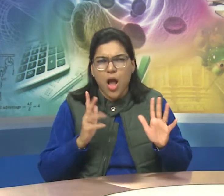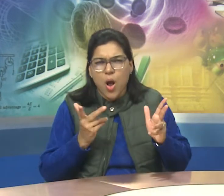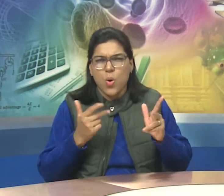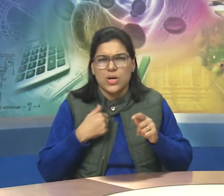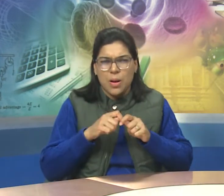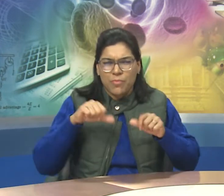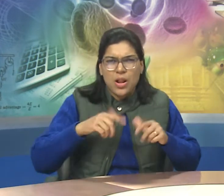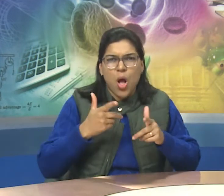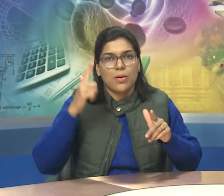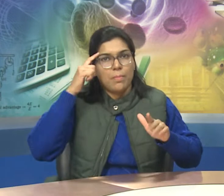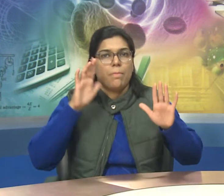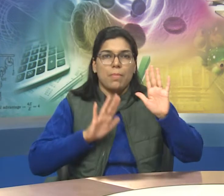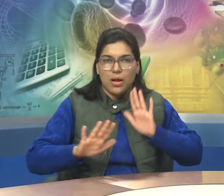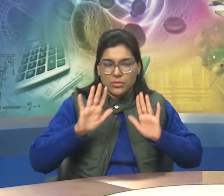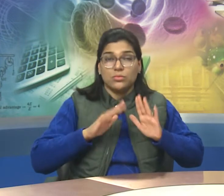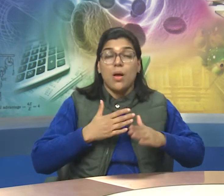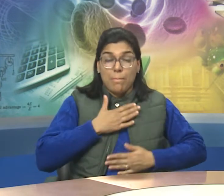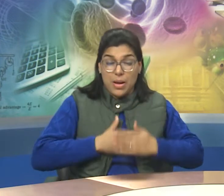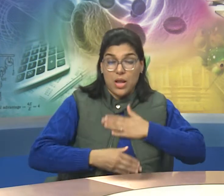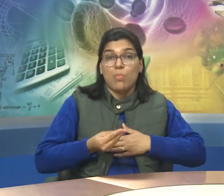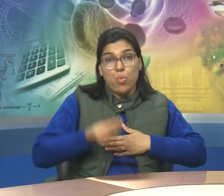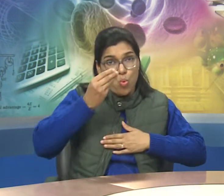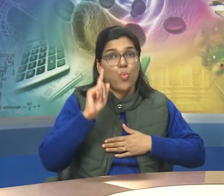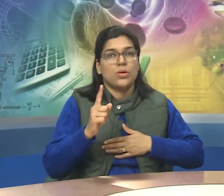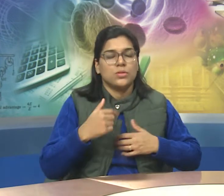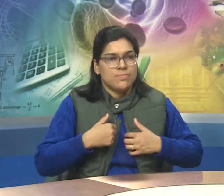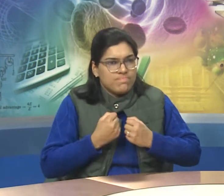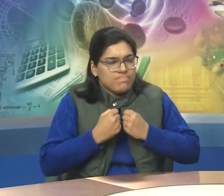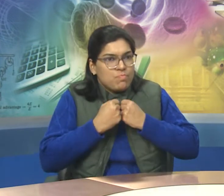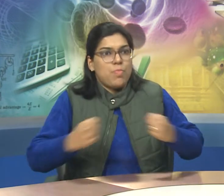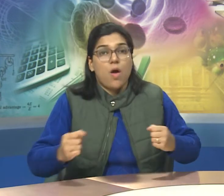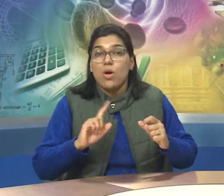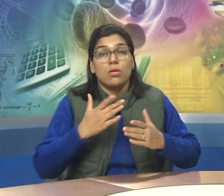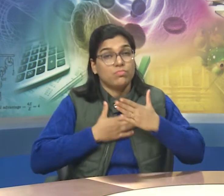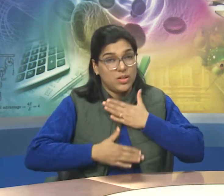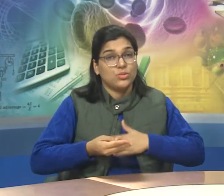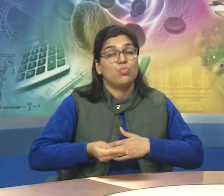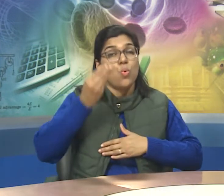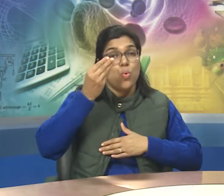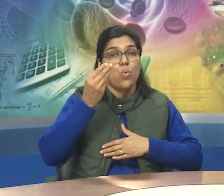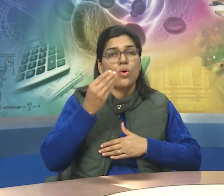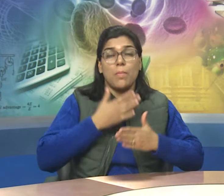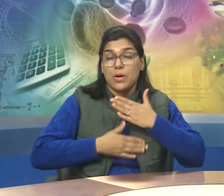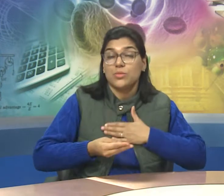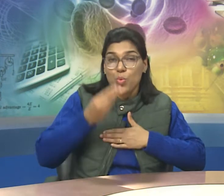calm and balanced mind and lots